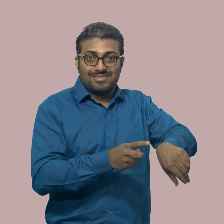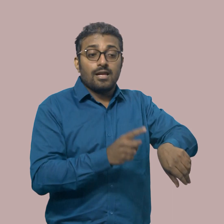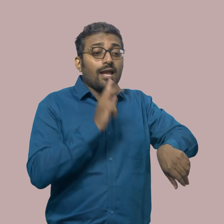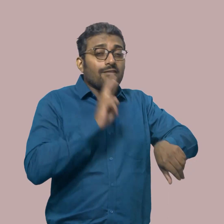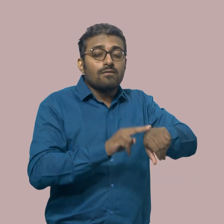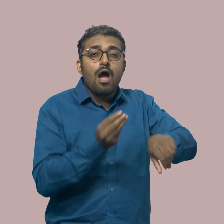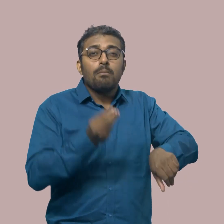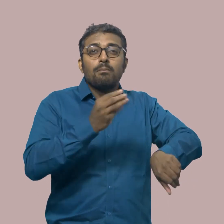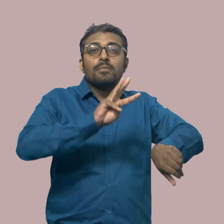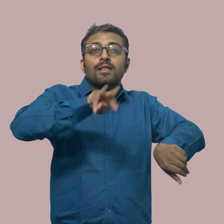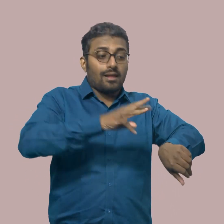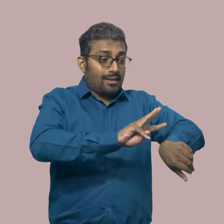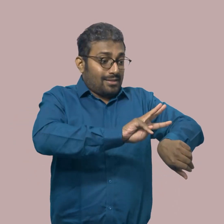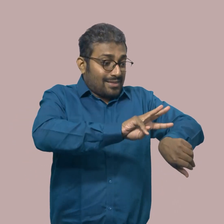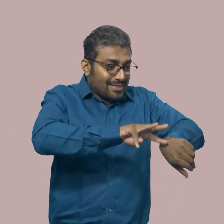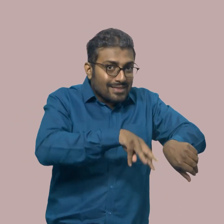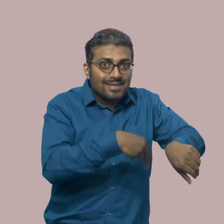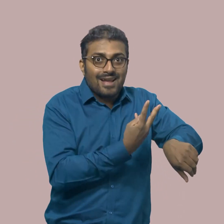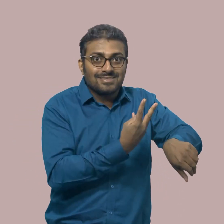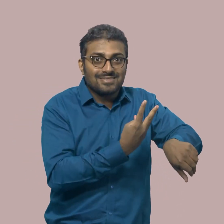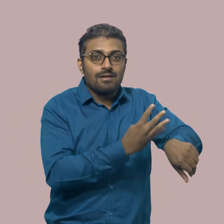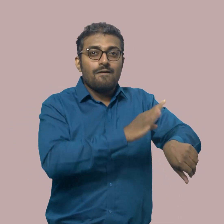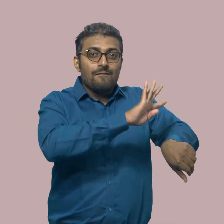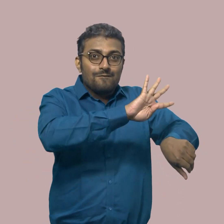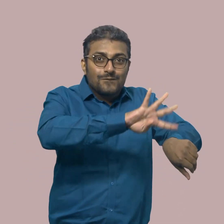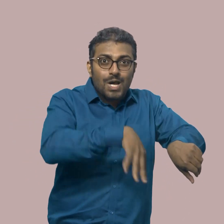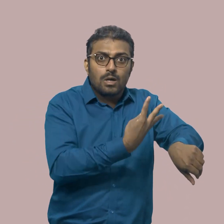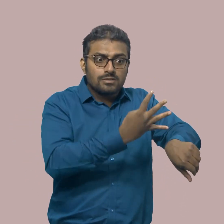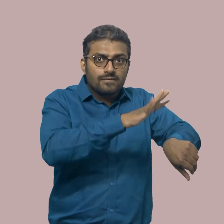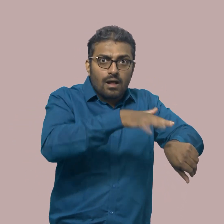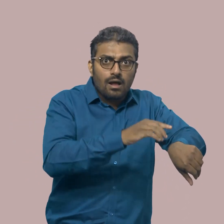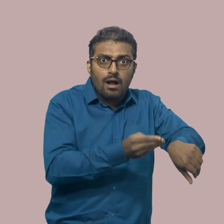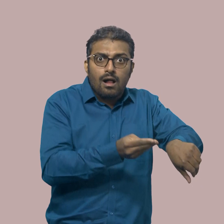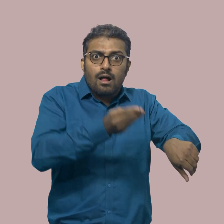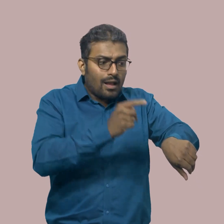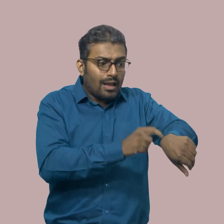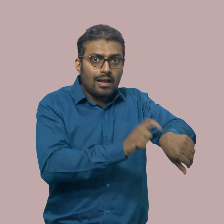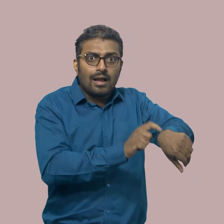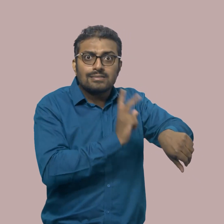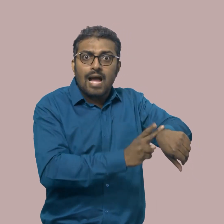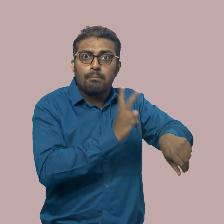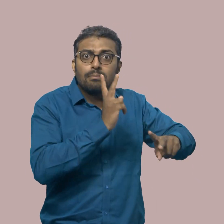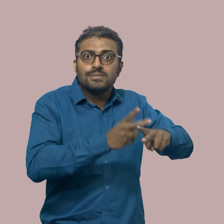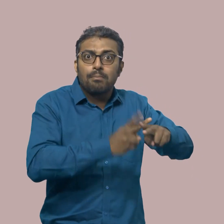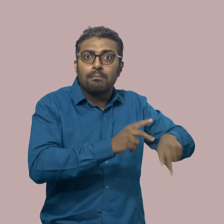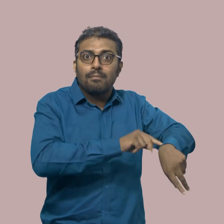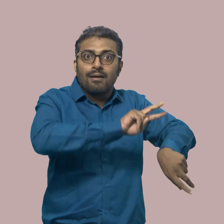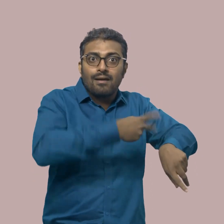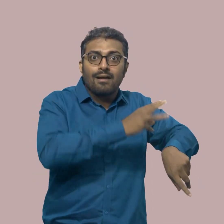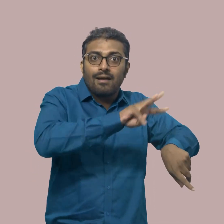movement, rotating movement. With the same location movement, the hand shape can be modified to indicate the